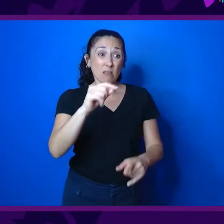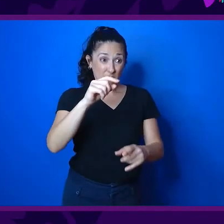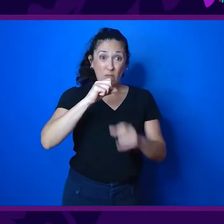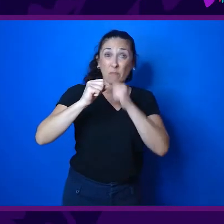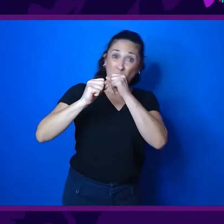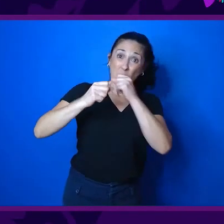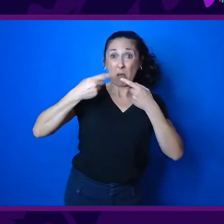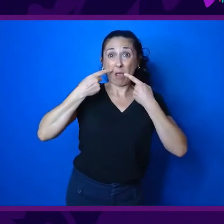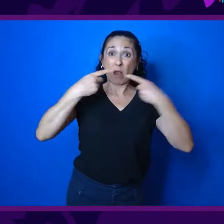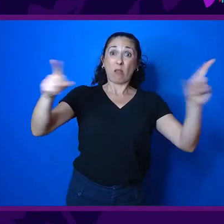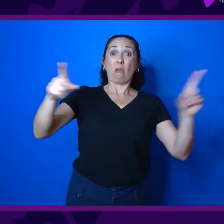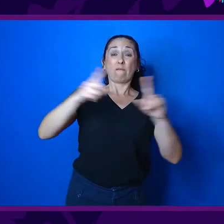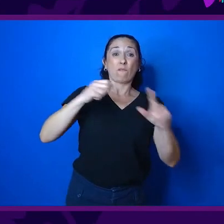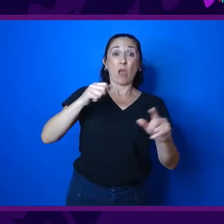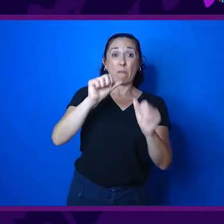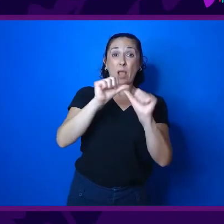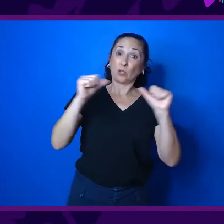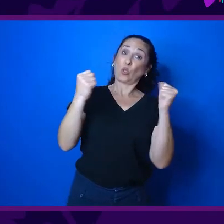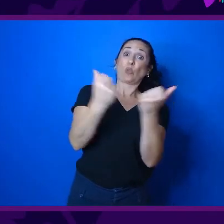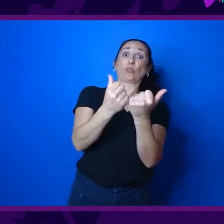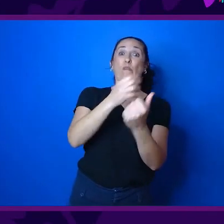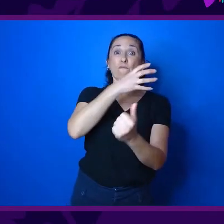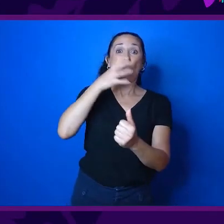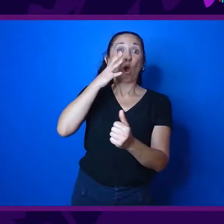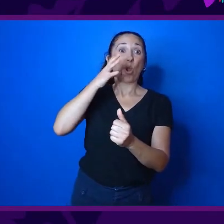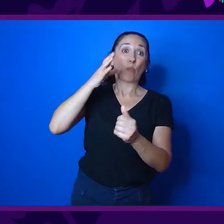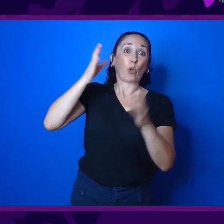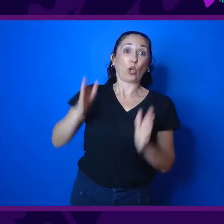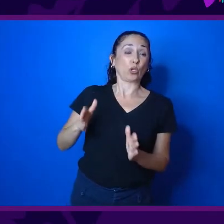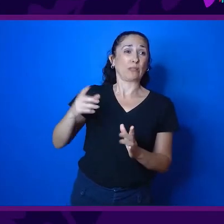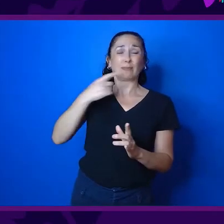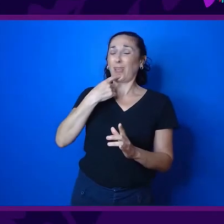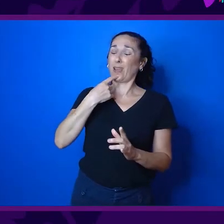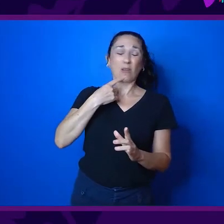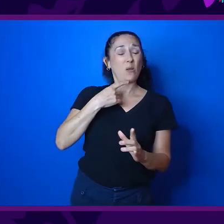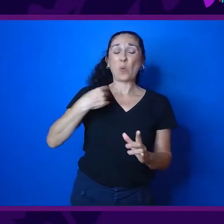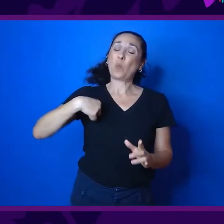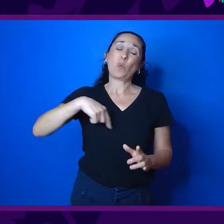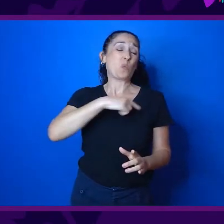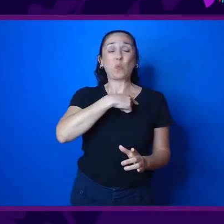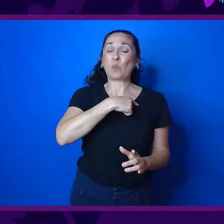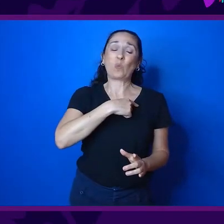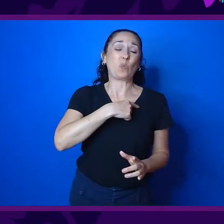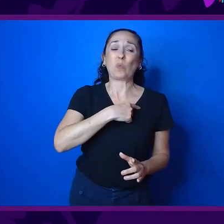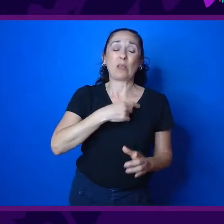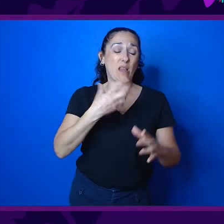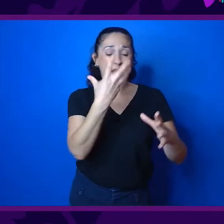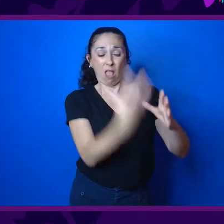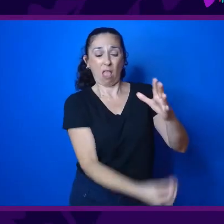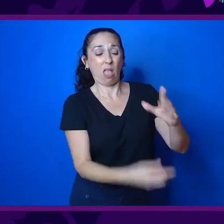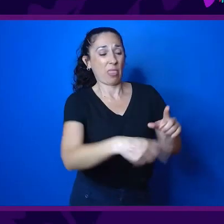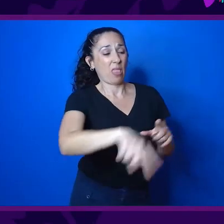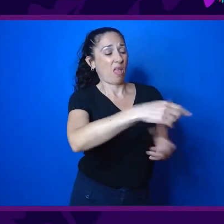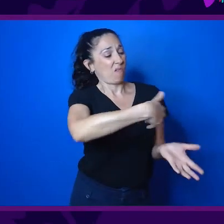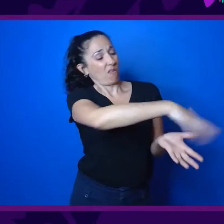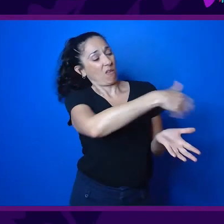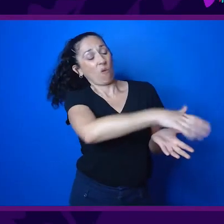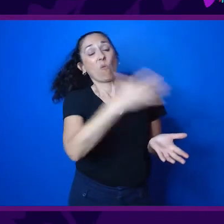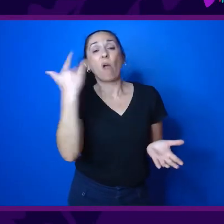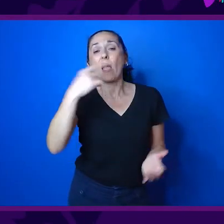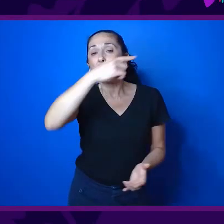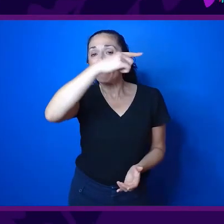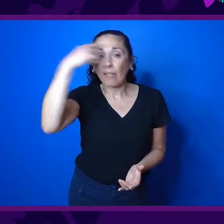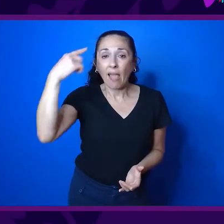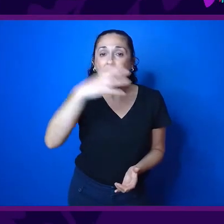the Associated Farms or Farm Bureau, he said, we are leaving these people out because they're black and brown. And there